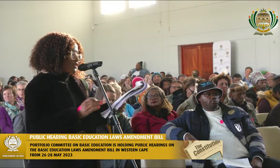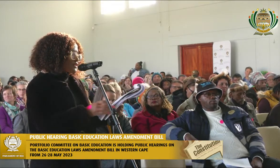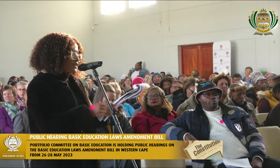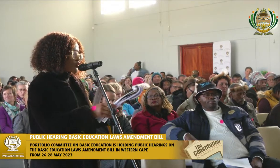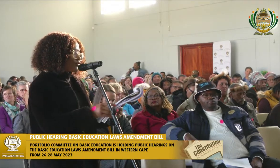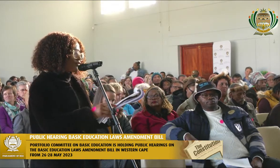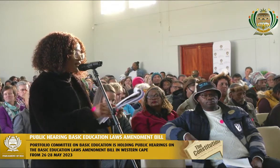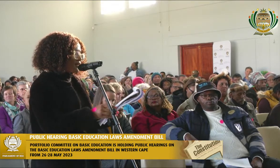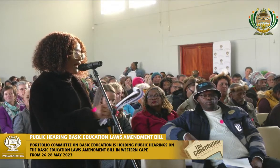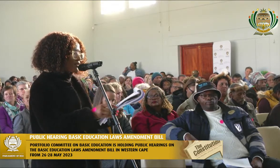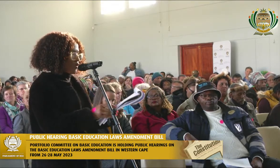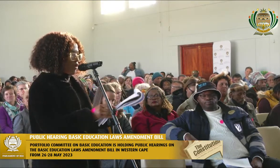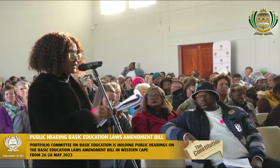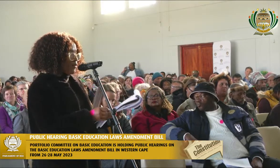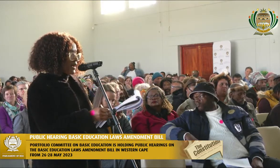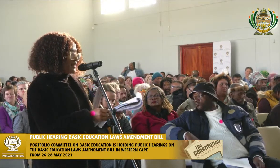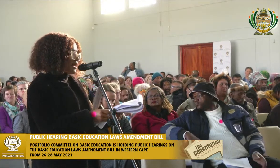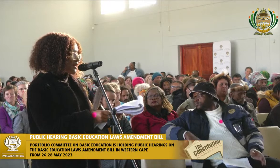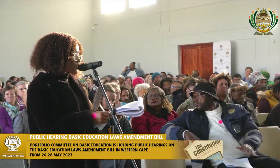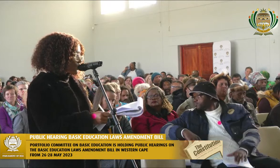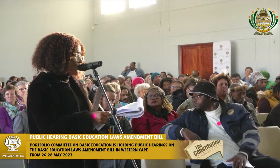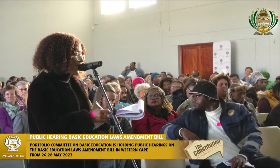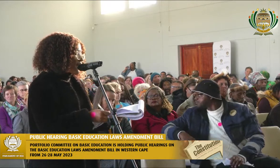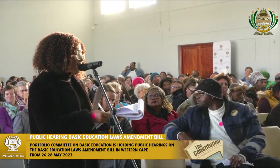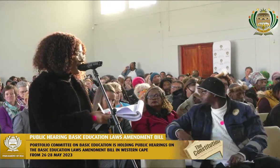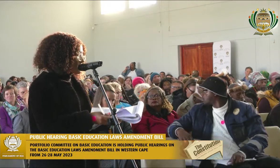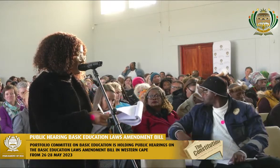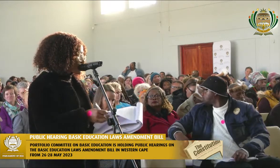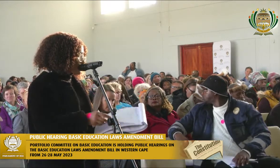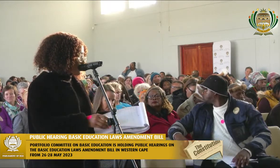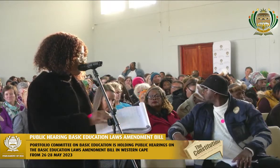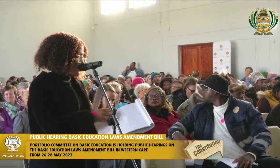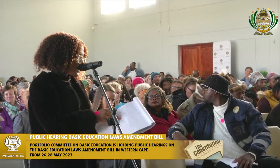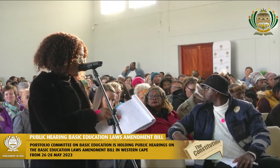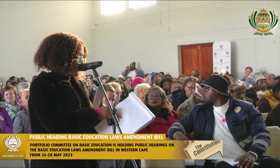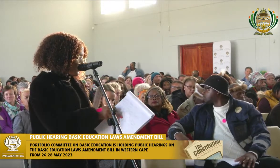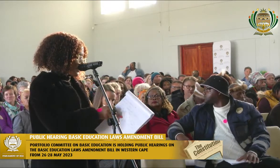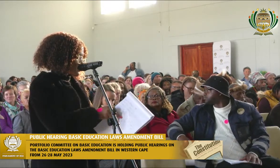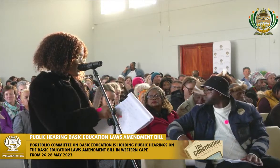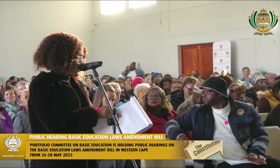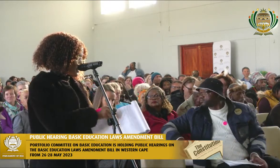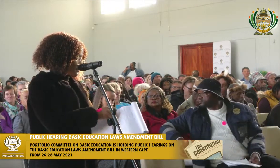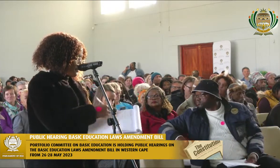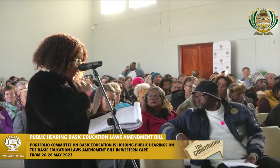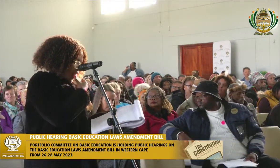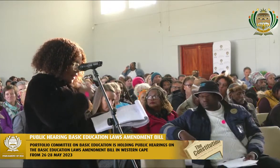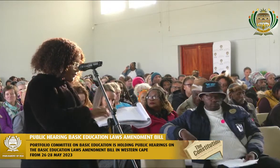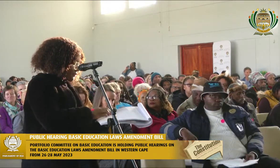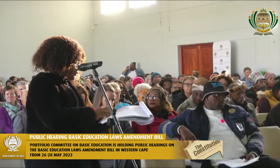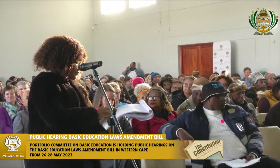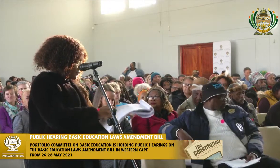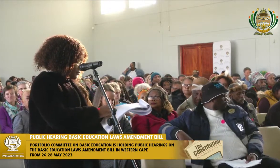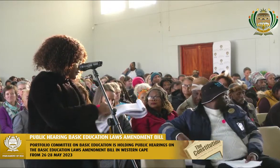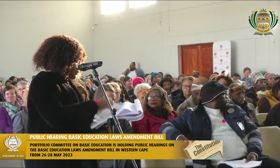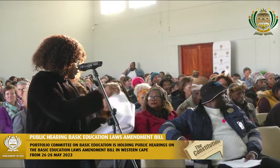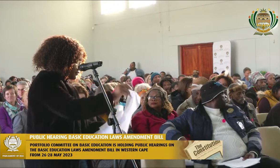those. Children should feel while they are at school that they should not be part of gangsterism.